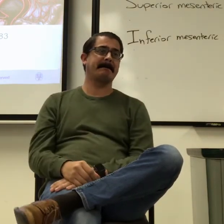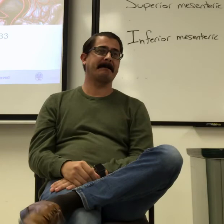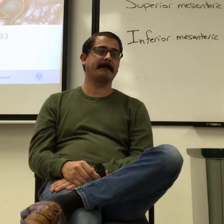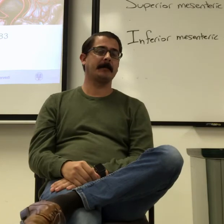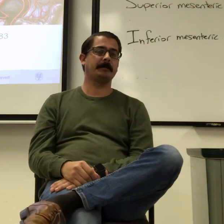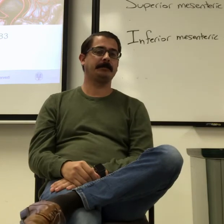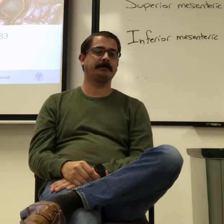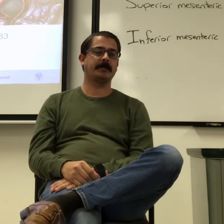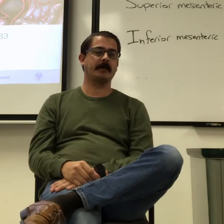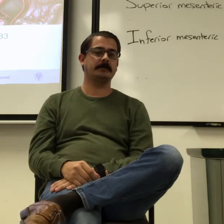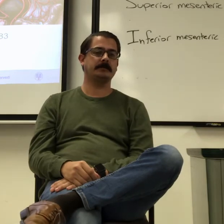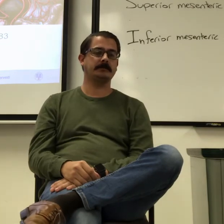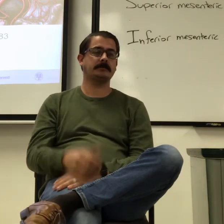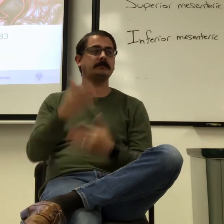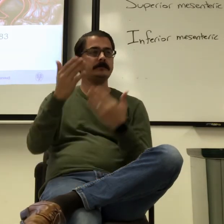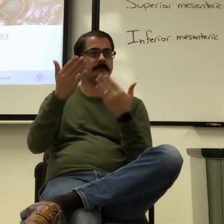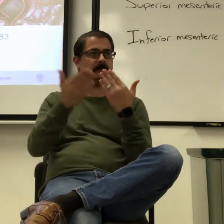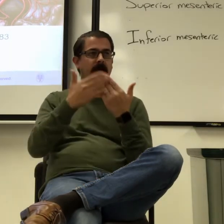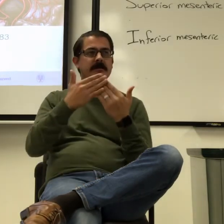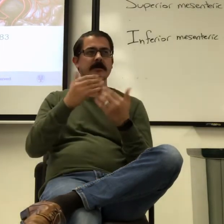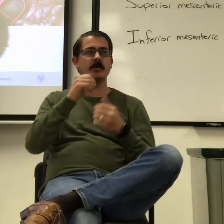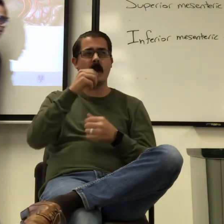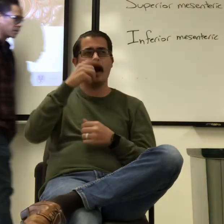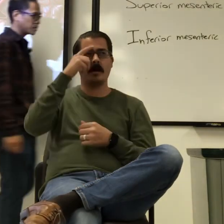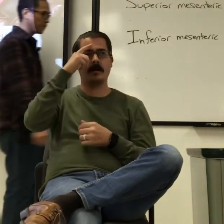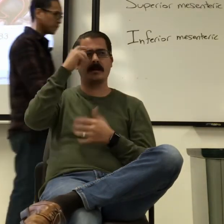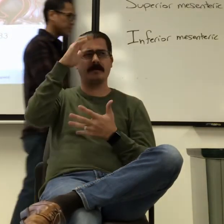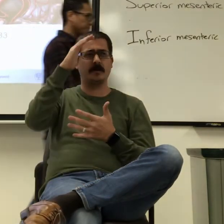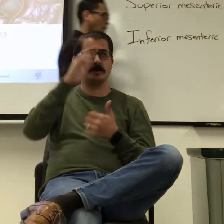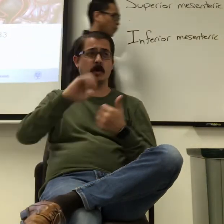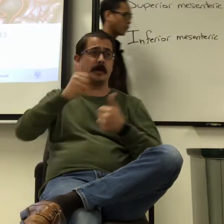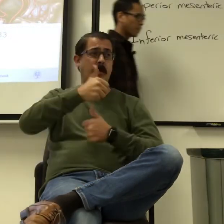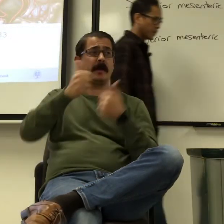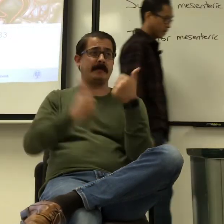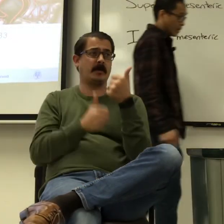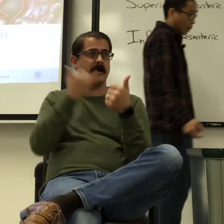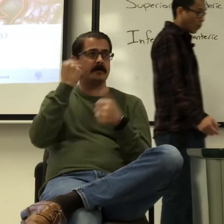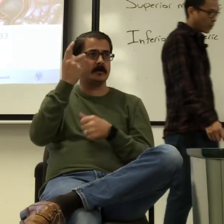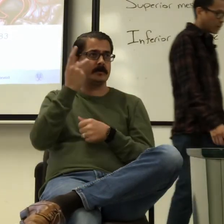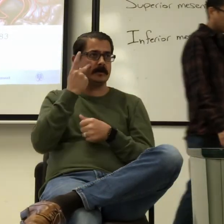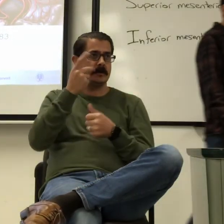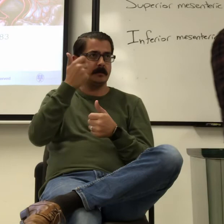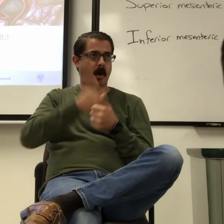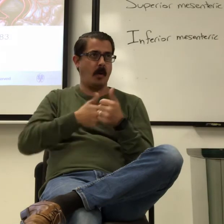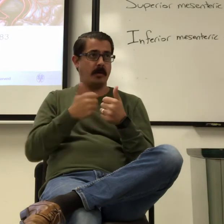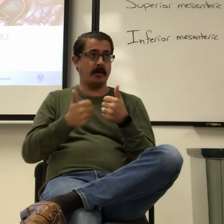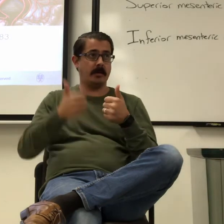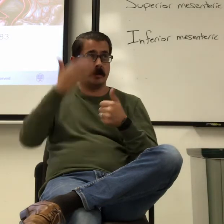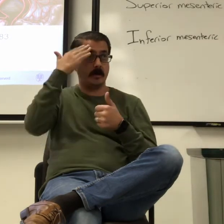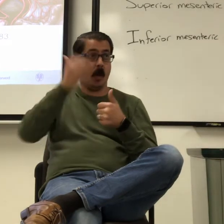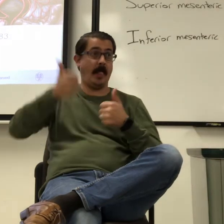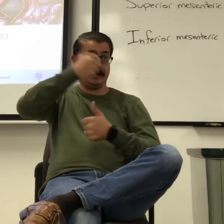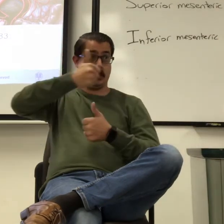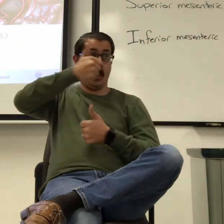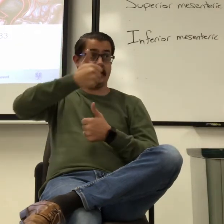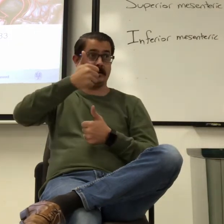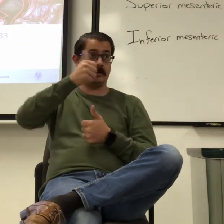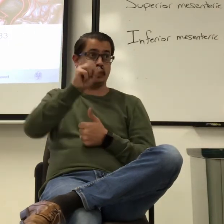it's easy to not confuse superior and inferior because if you see both of them, you know the one on top is the superior